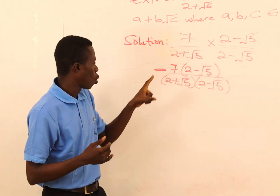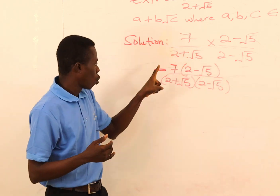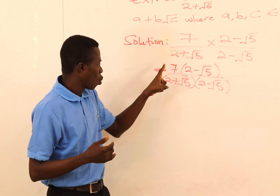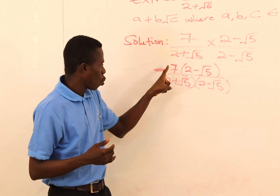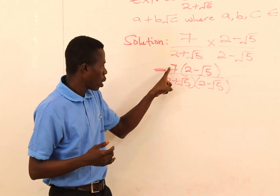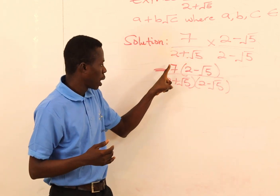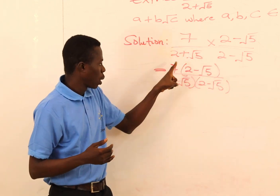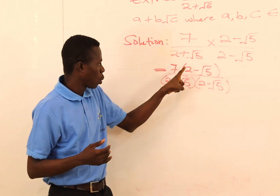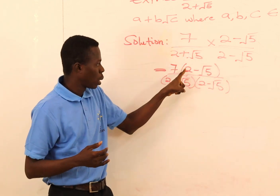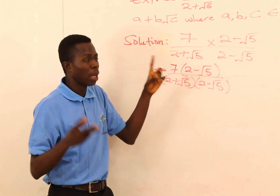So